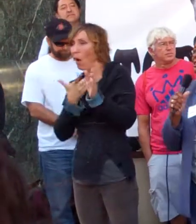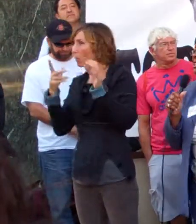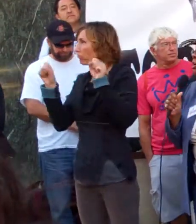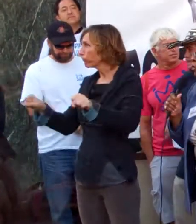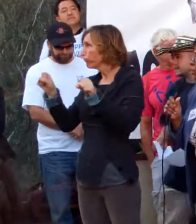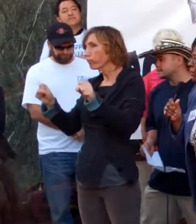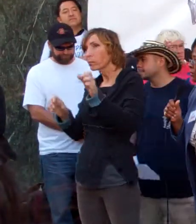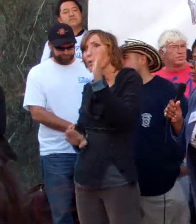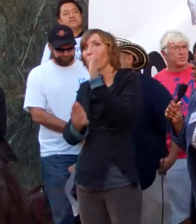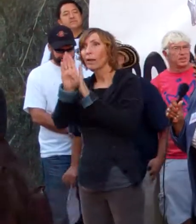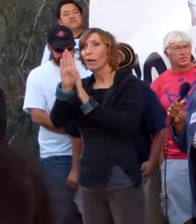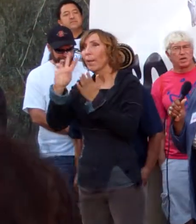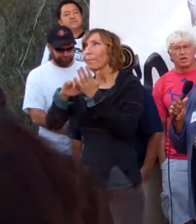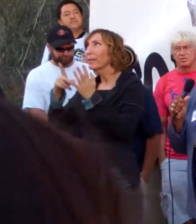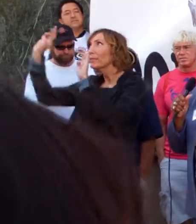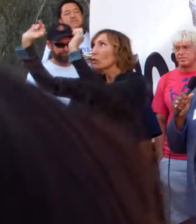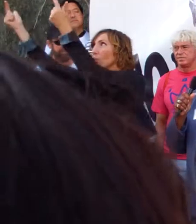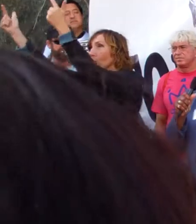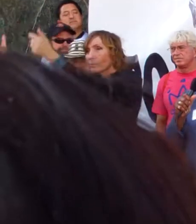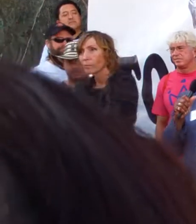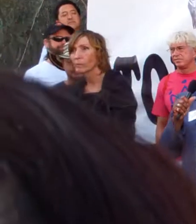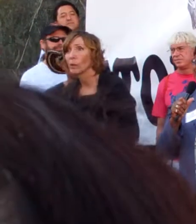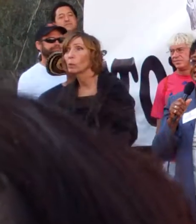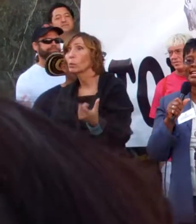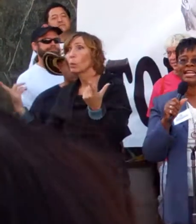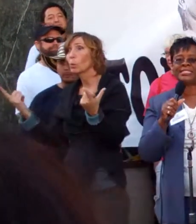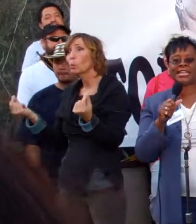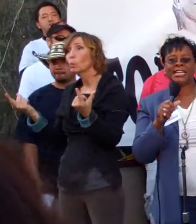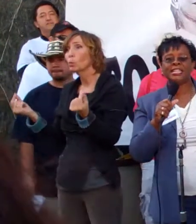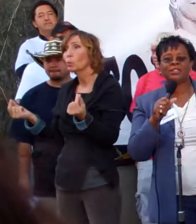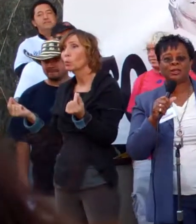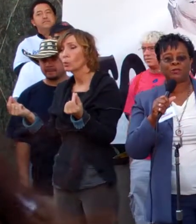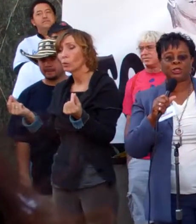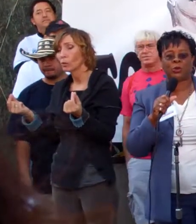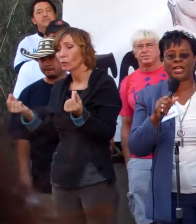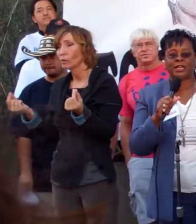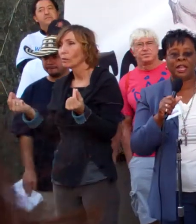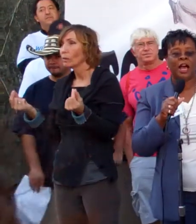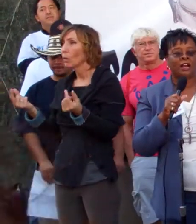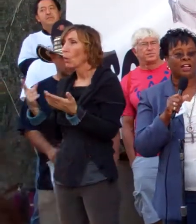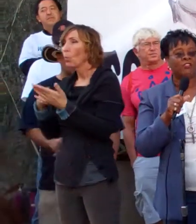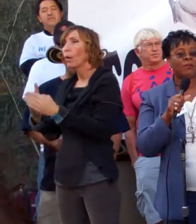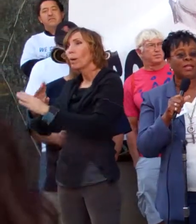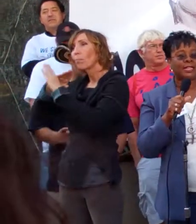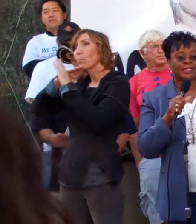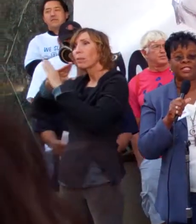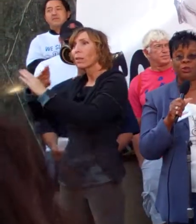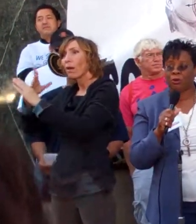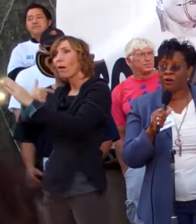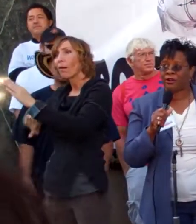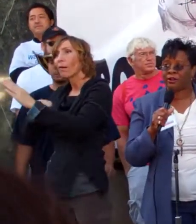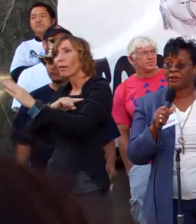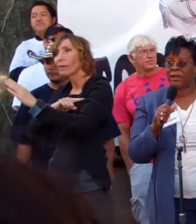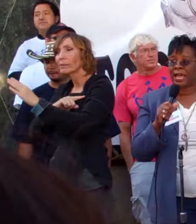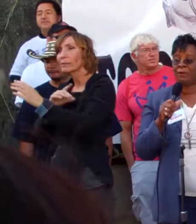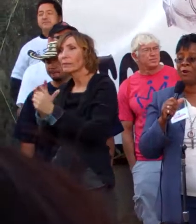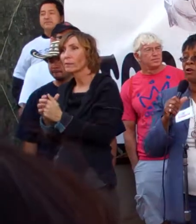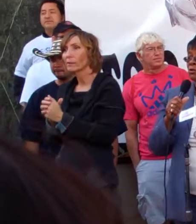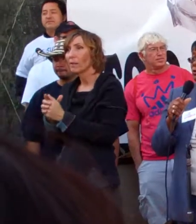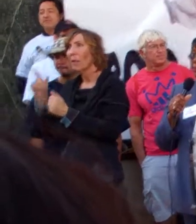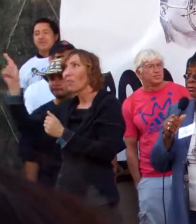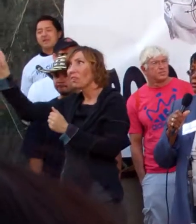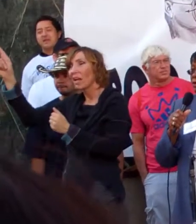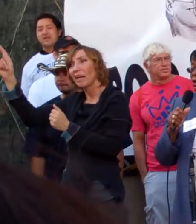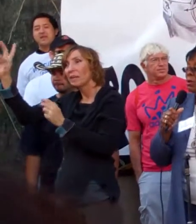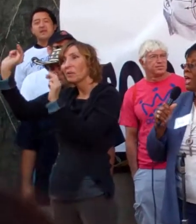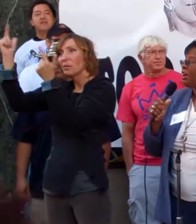government that does not work. And so what do we have that stands in between a government that doesn't work and